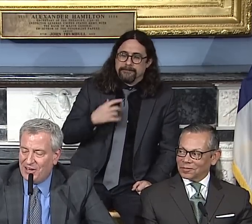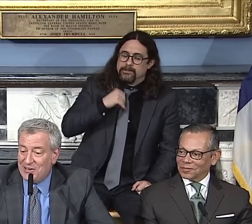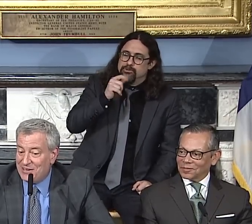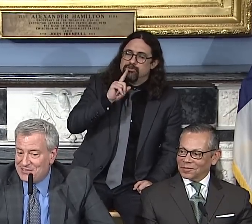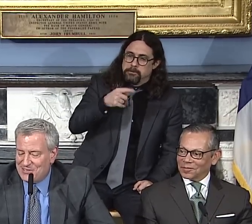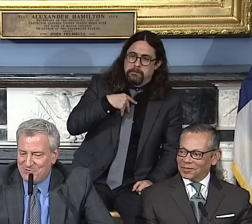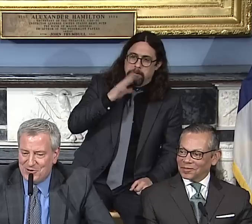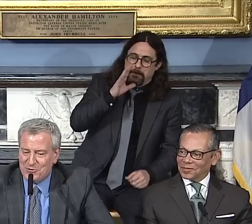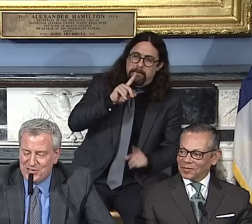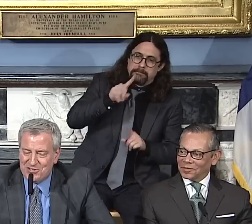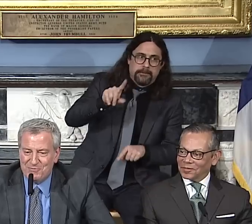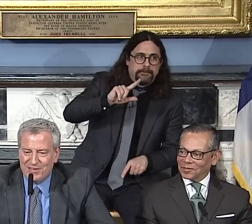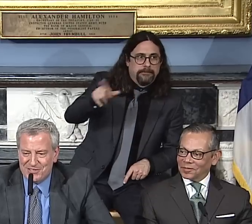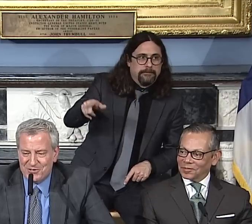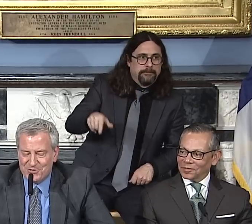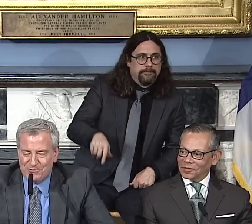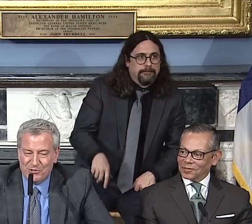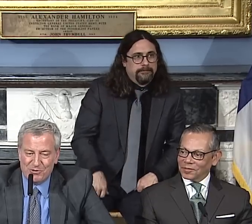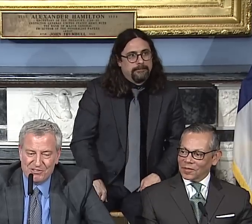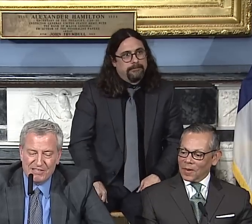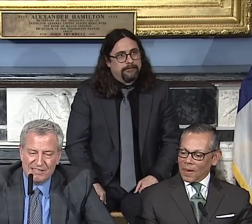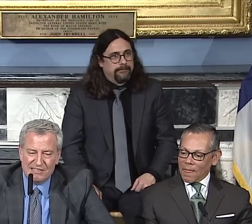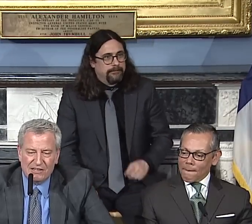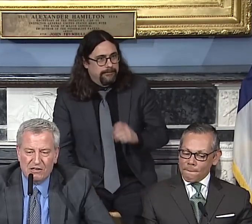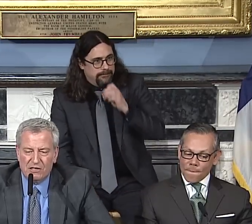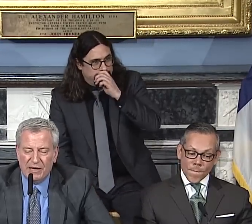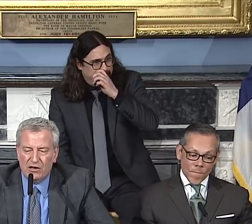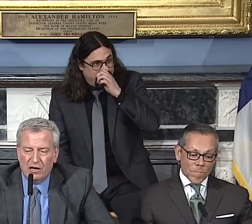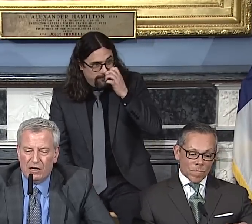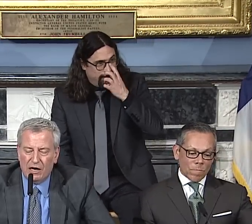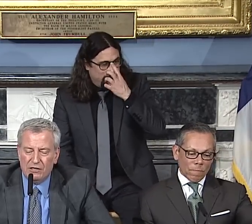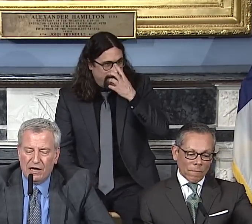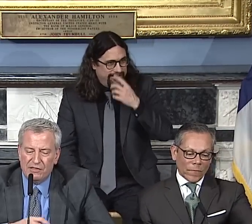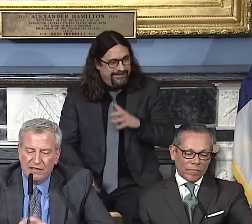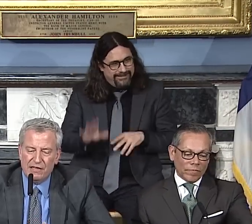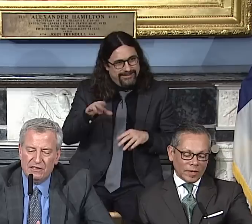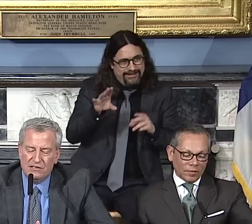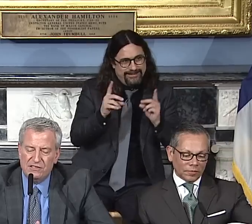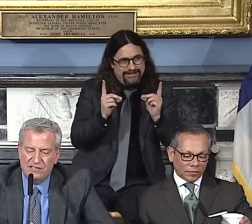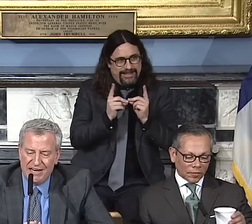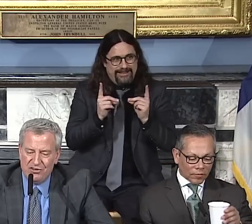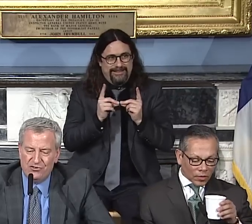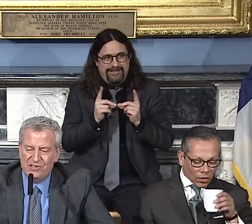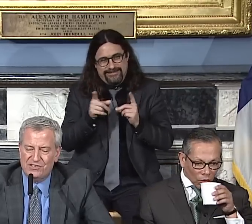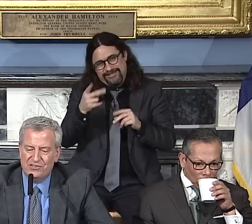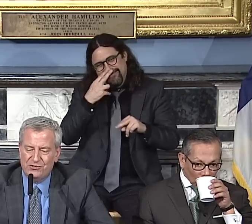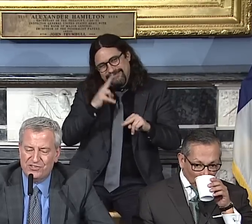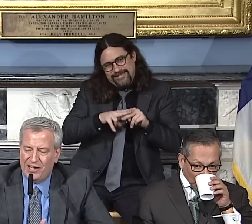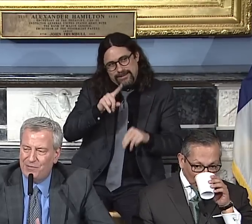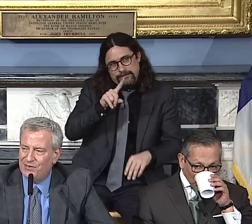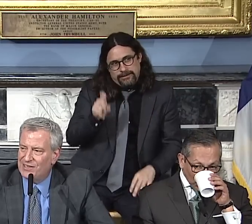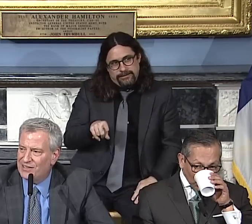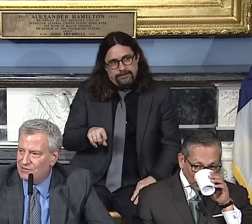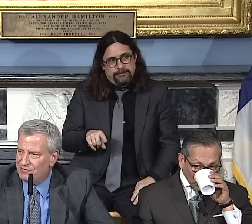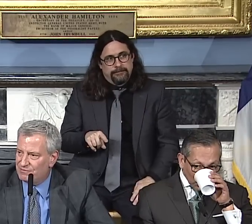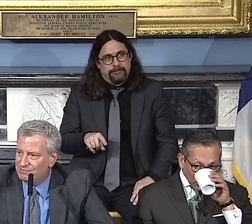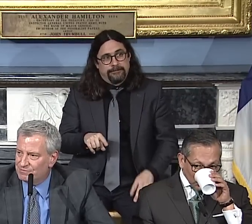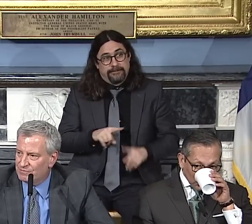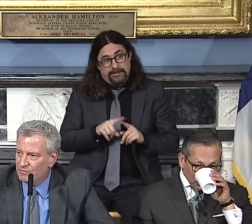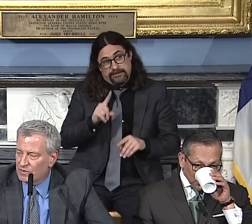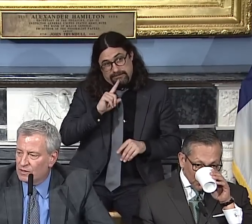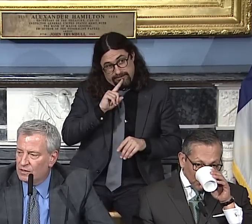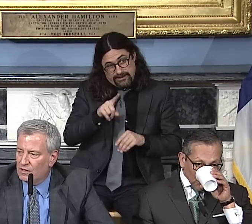this is it's a fun question, but it's also a real question. It gets to the heart of the matter. I think it is dangerous to stop living